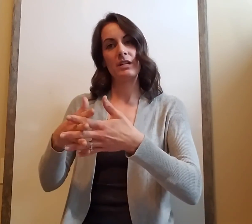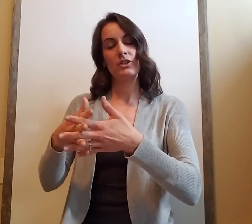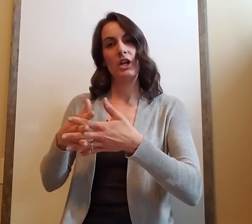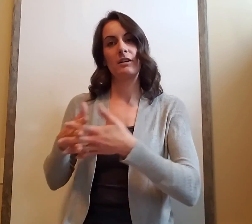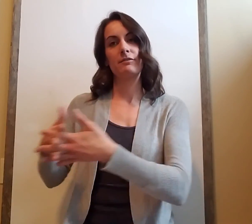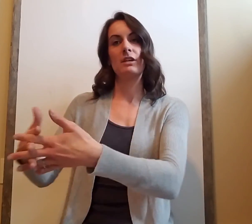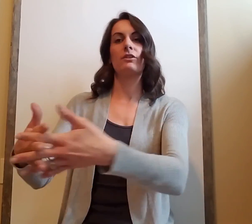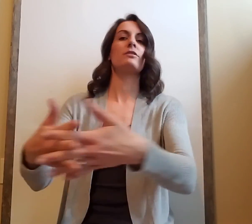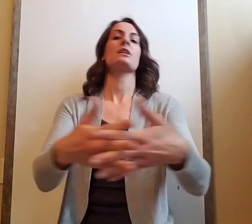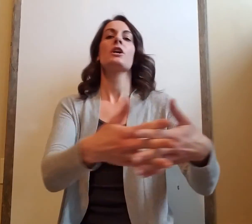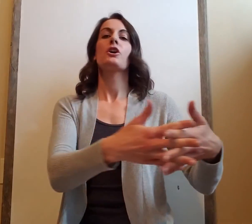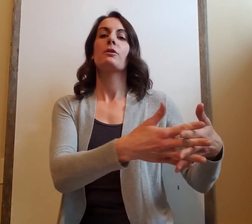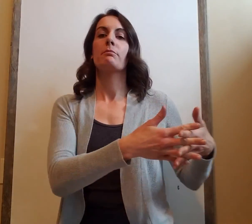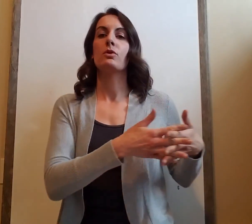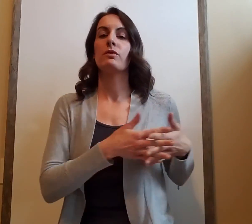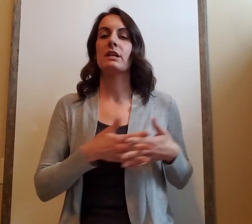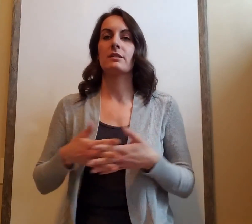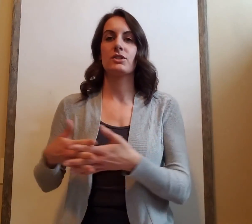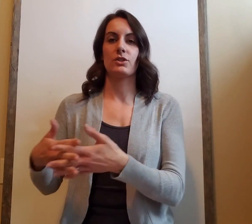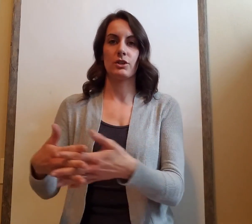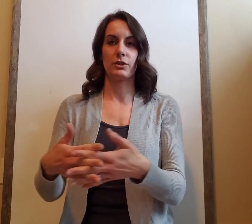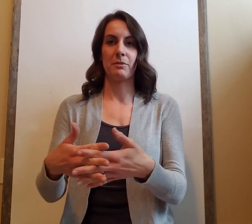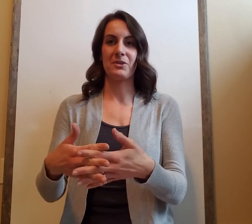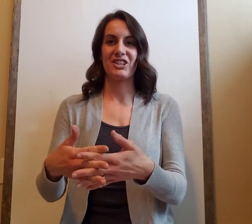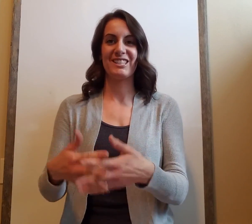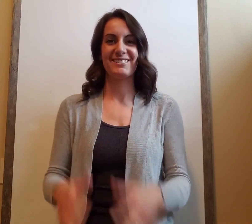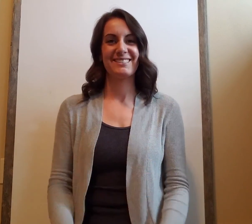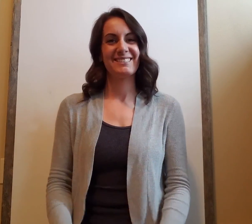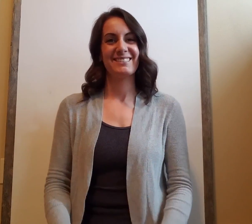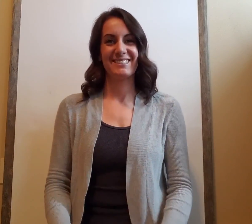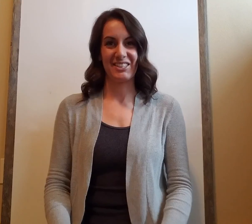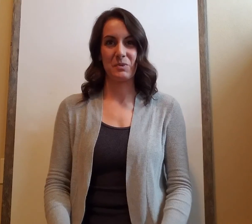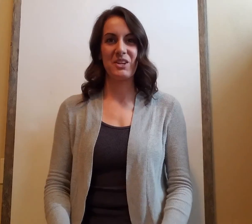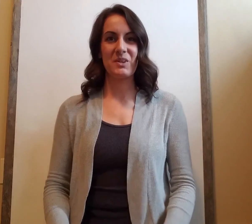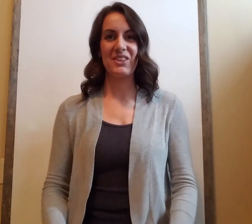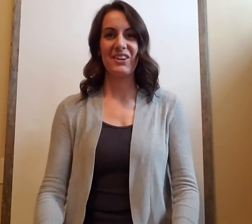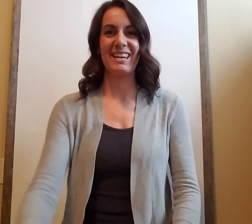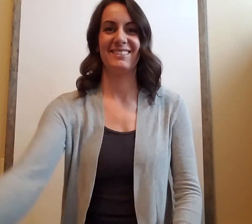interlocked fingers moving in a circular motion. That's week 23.